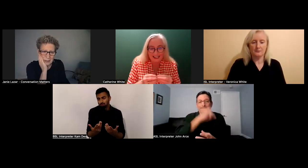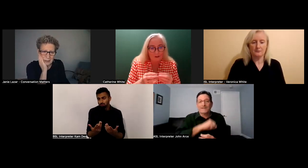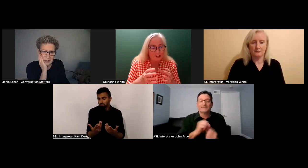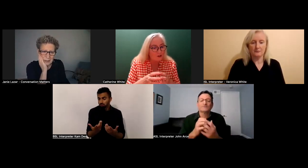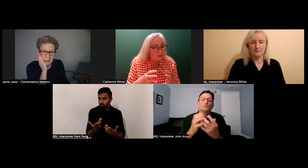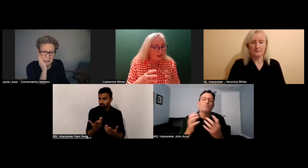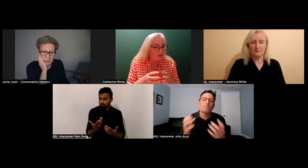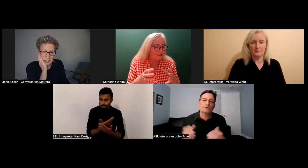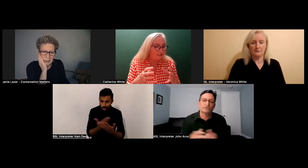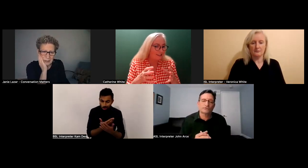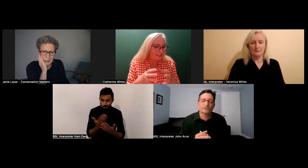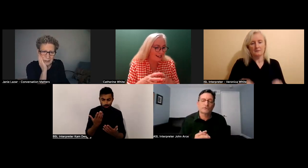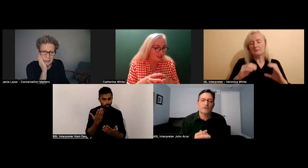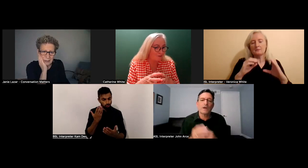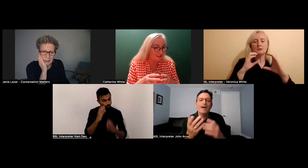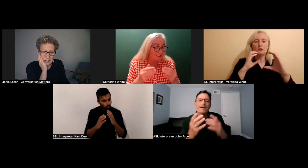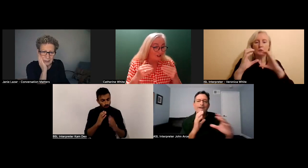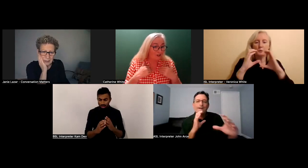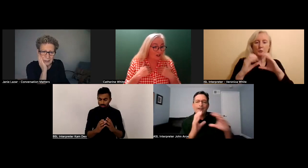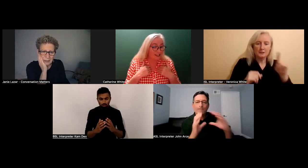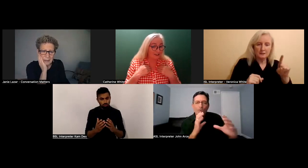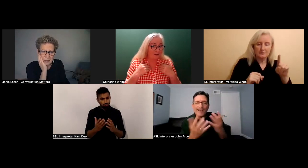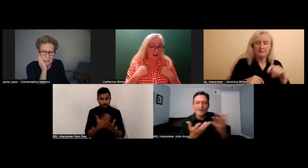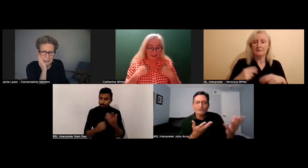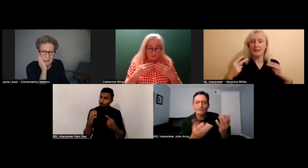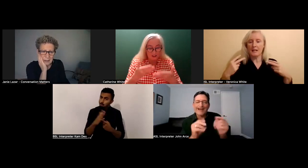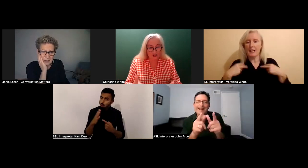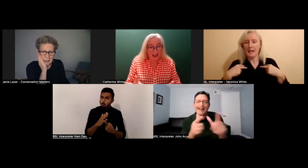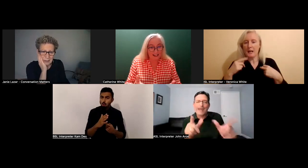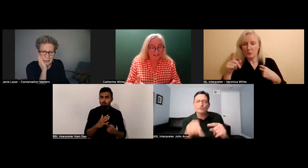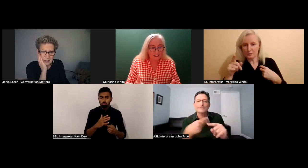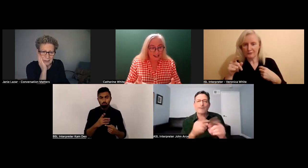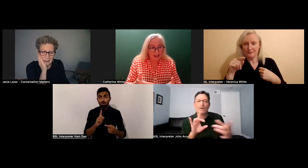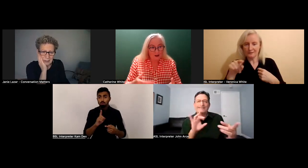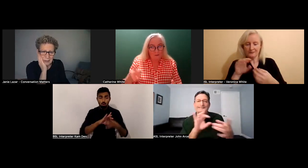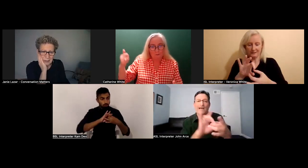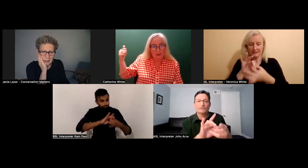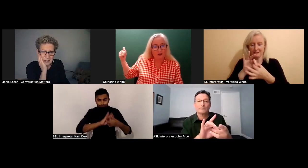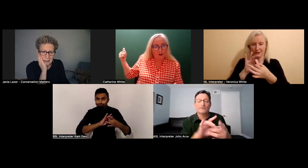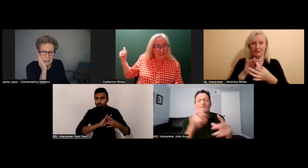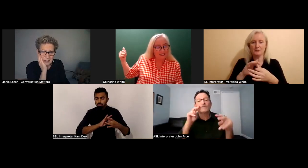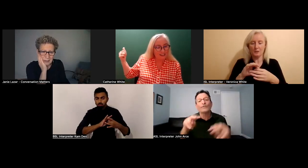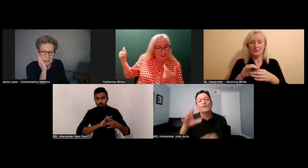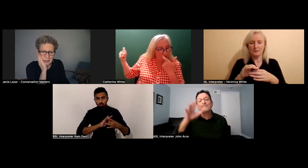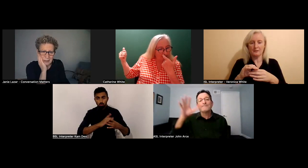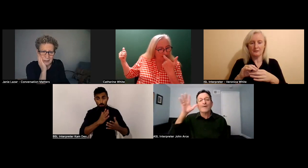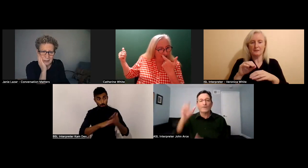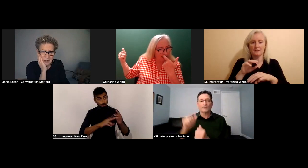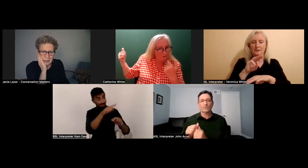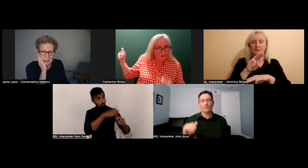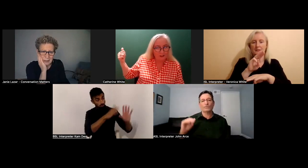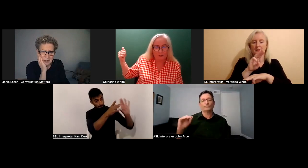Communication and language is all about attachment. So if you're looking at parents with a child, but they're already dealing